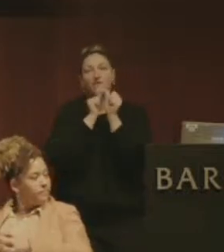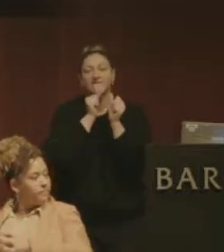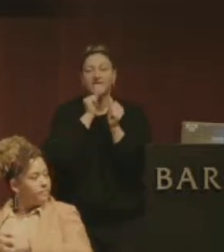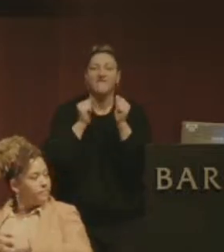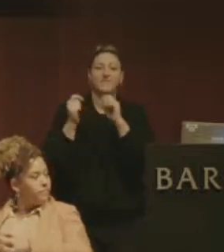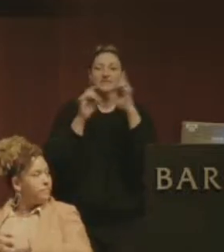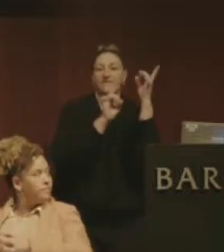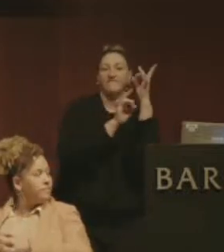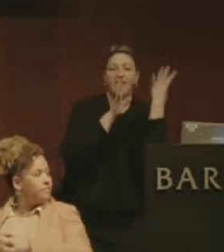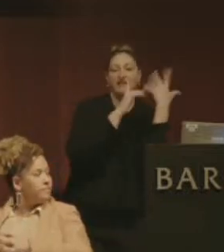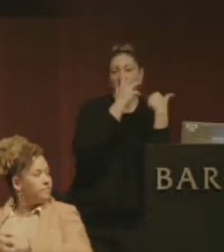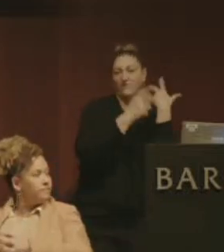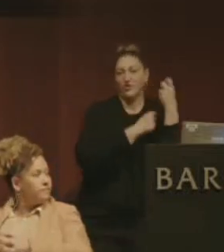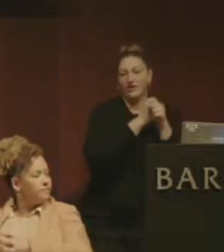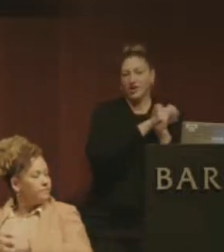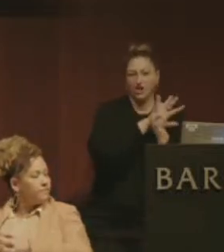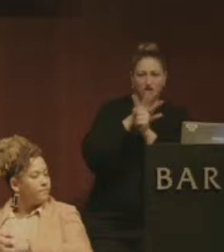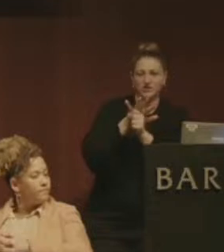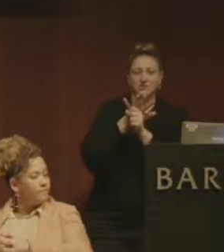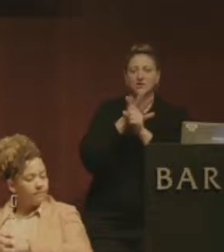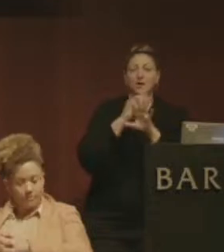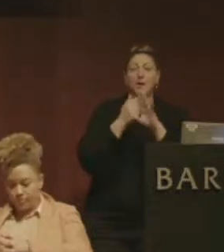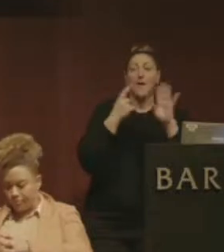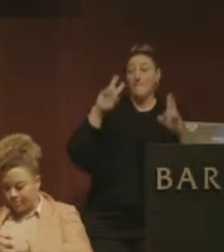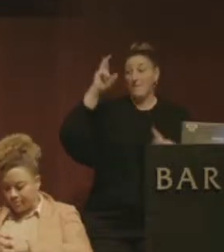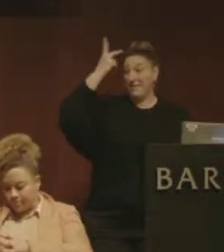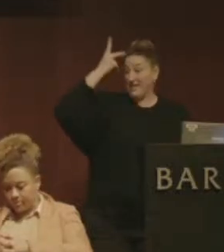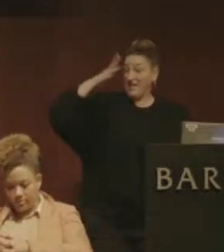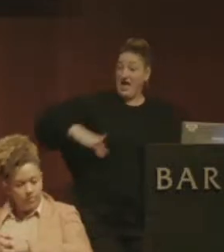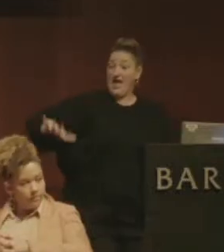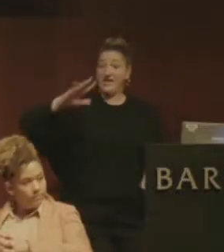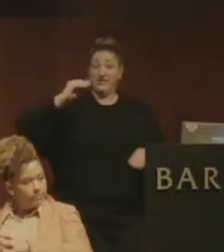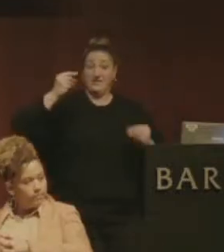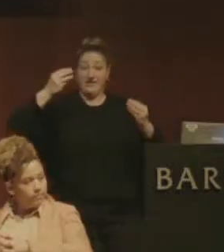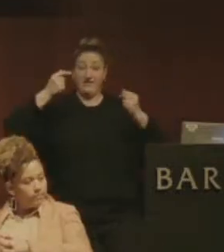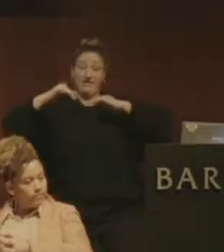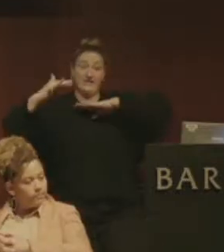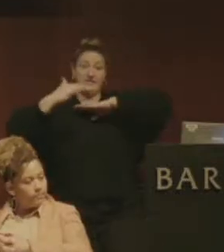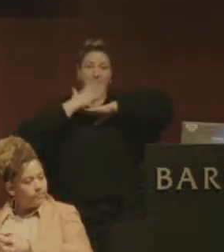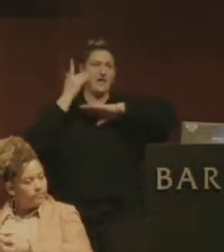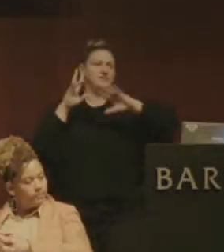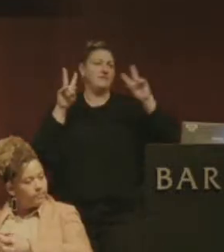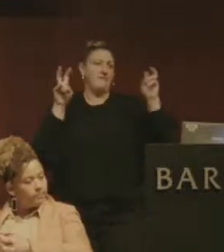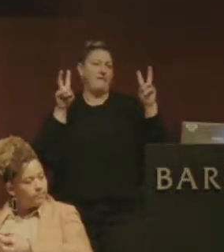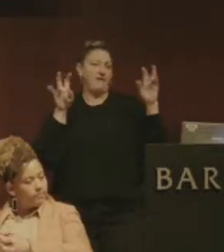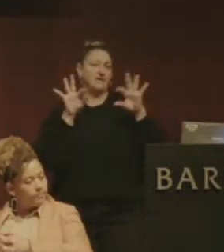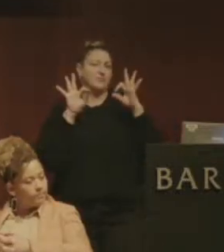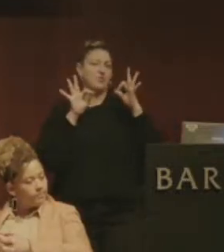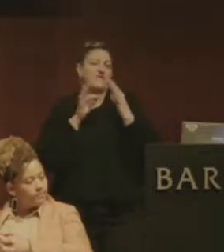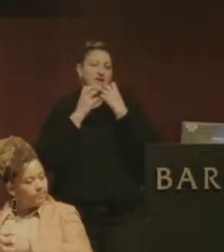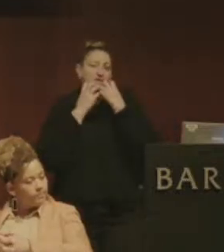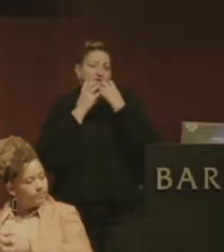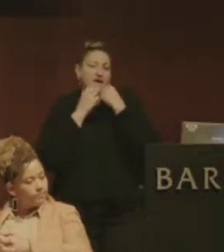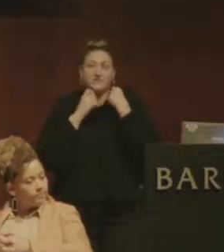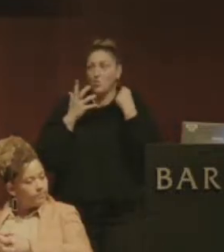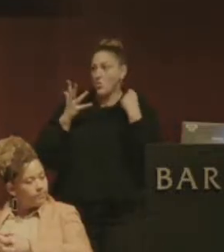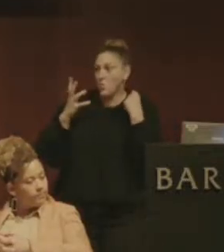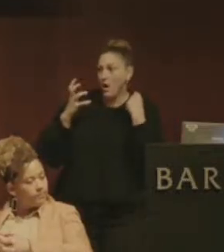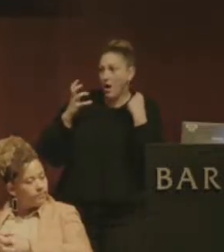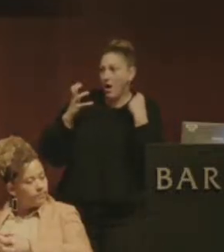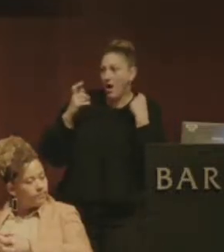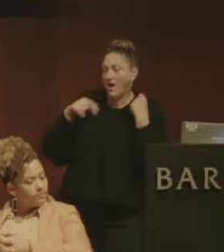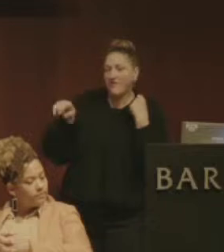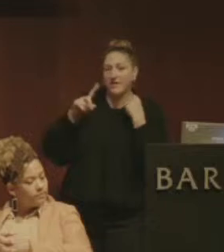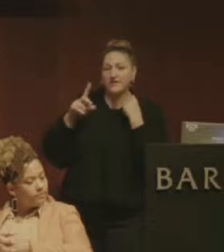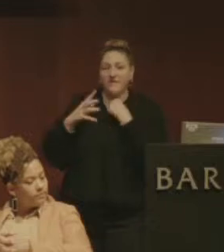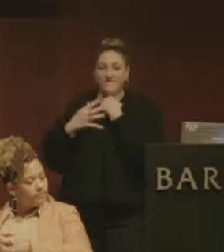generations. Politicizing the coastal lands of Salvador as a paradise to be coveted as places for